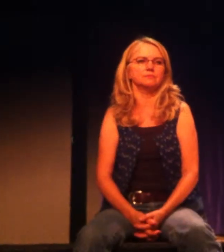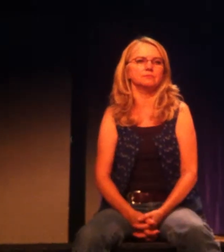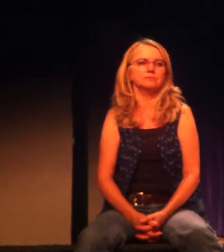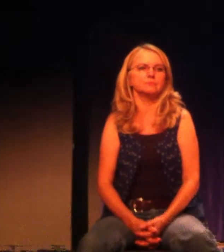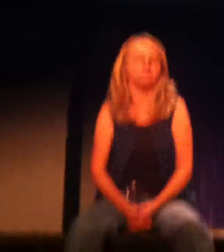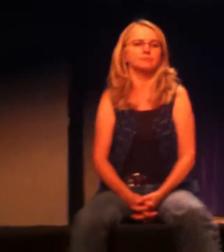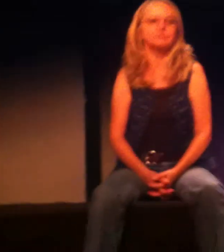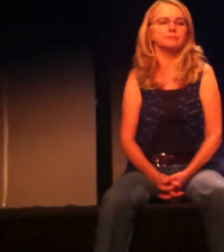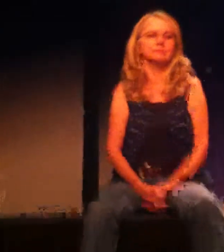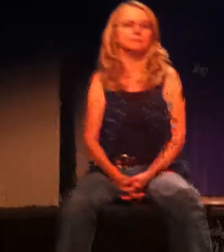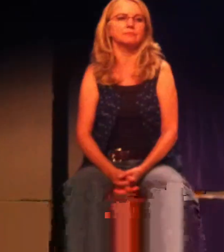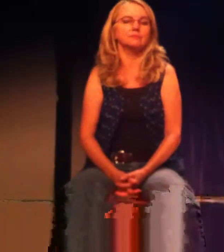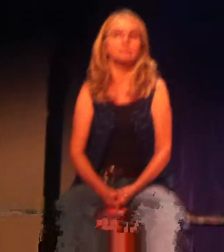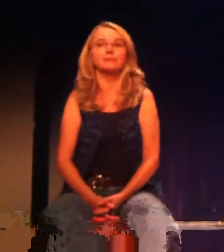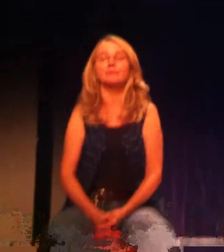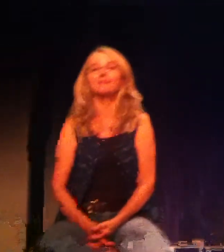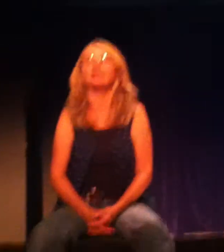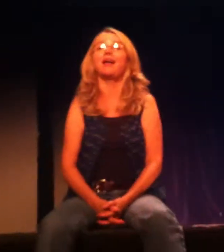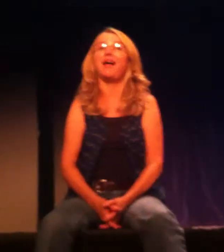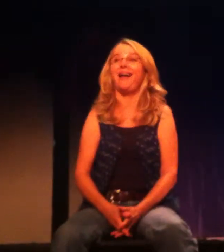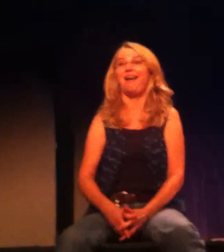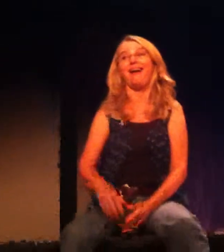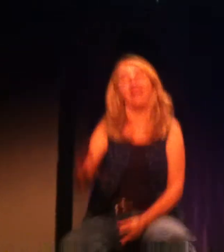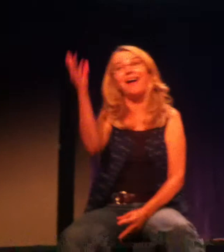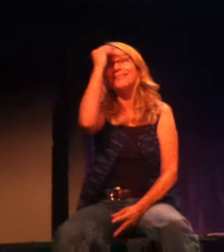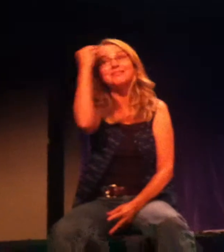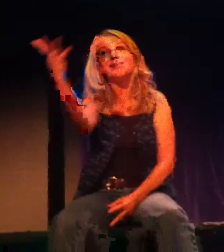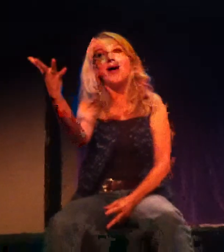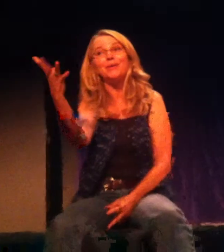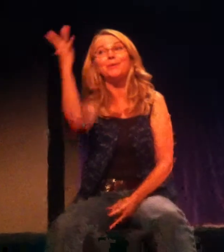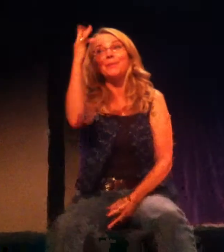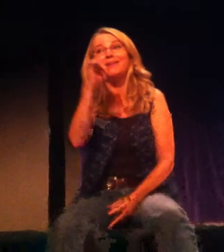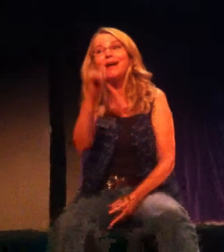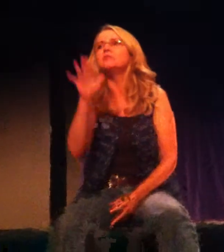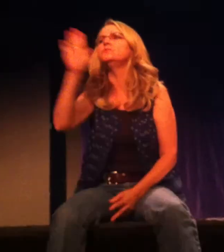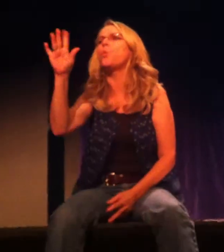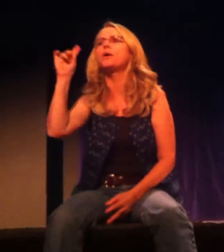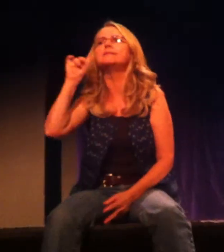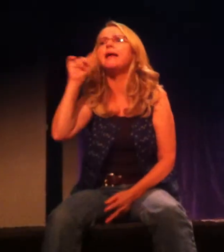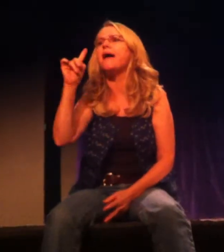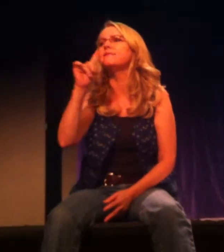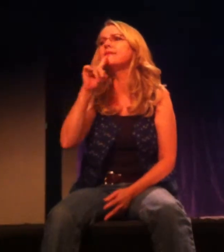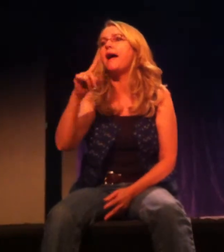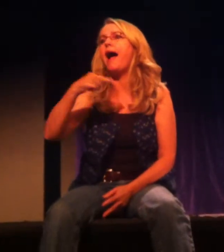Pat, I'll tell you what the heck. You're deaf and I don't know Japanese.